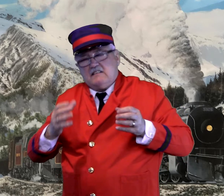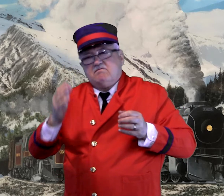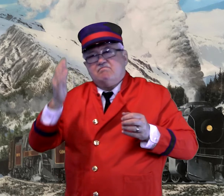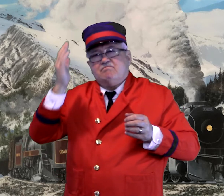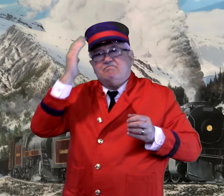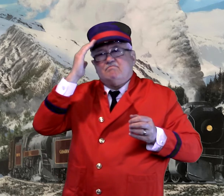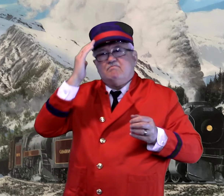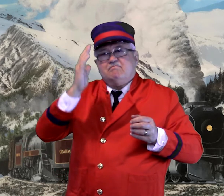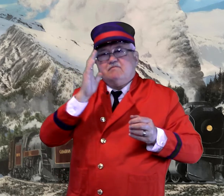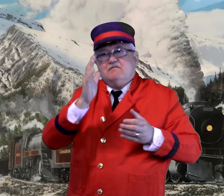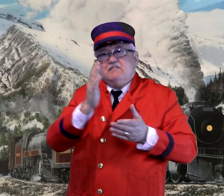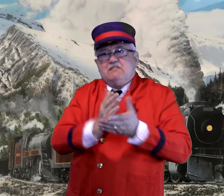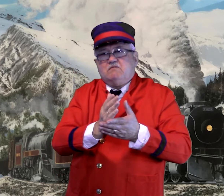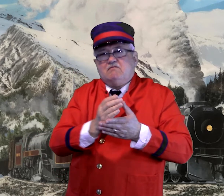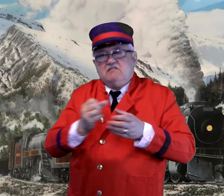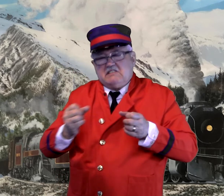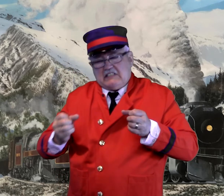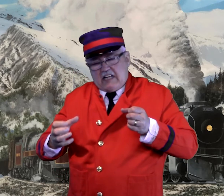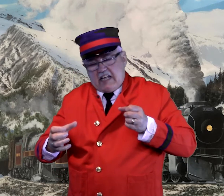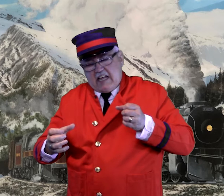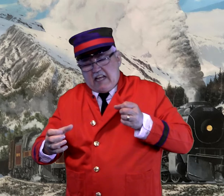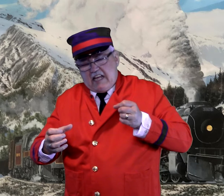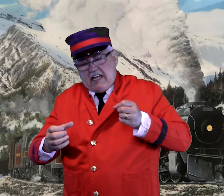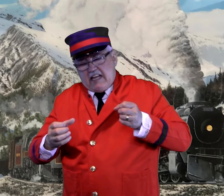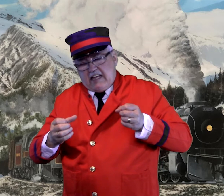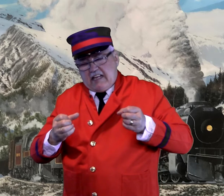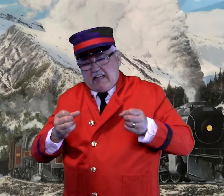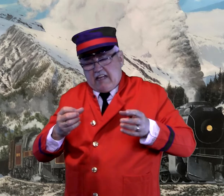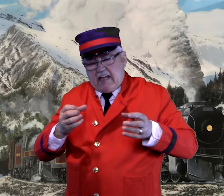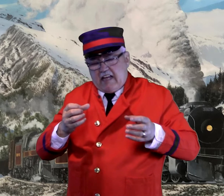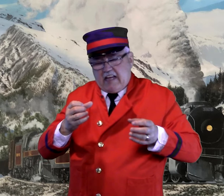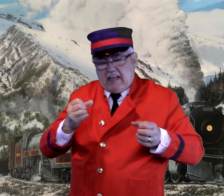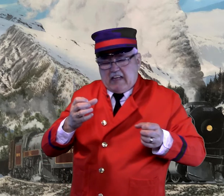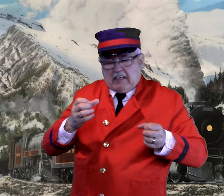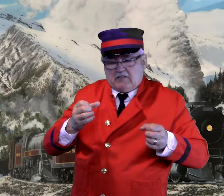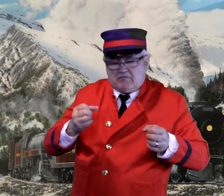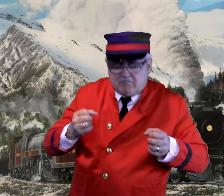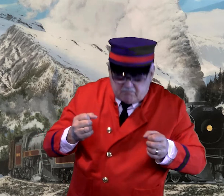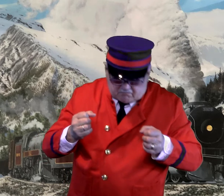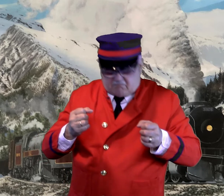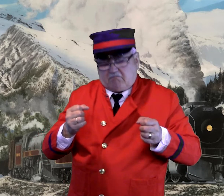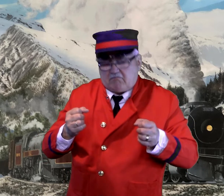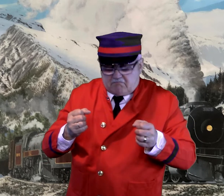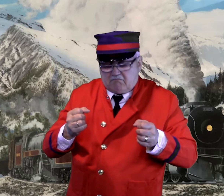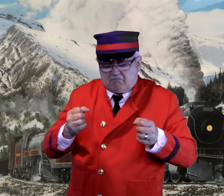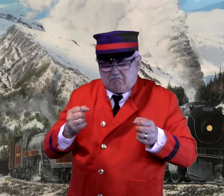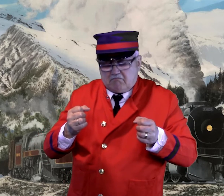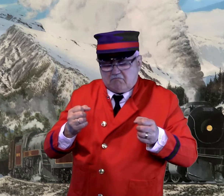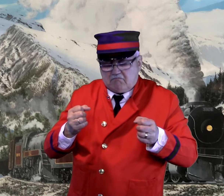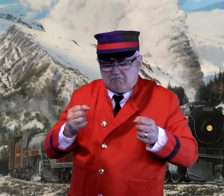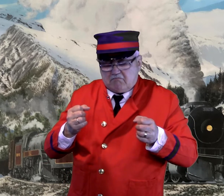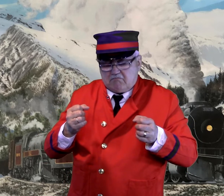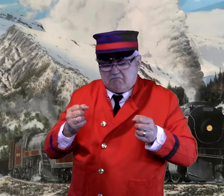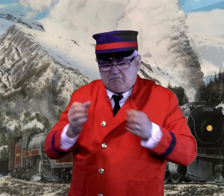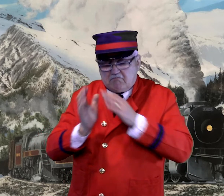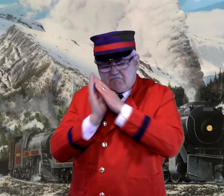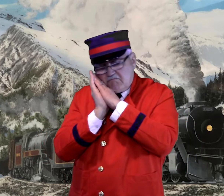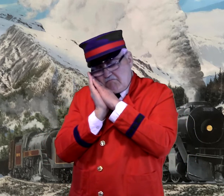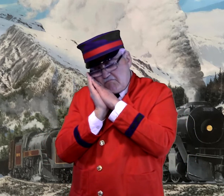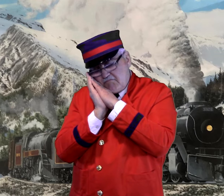noisy. As they could feel the steam being released by the powerful engine, they knew that they were slowing down, eventually